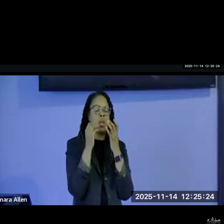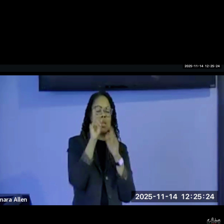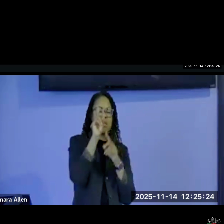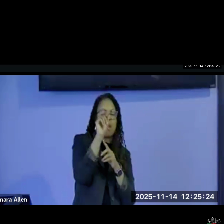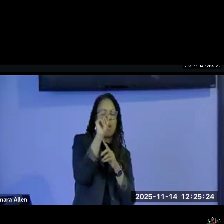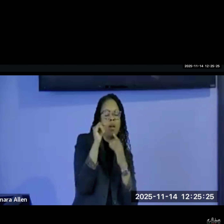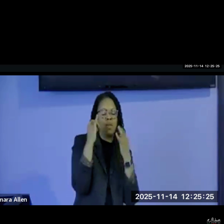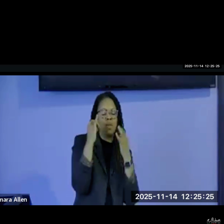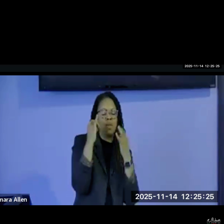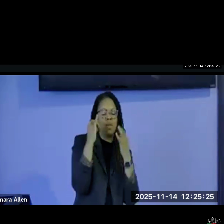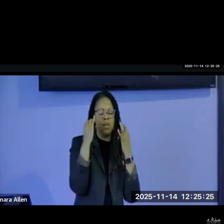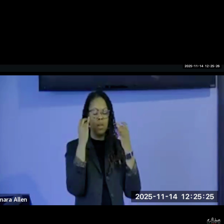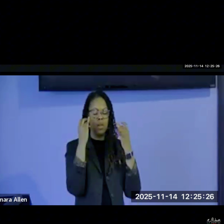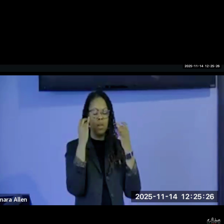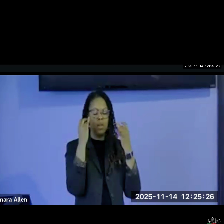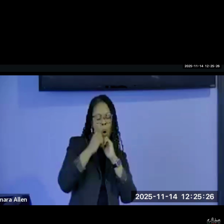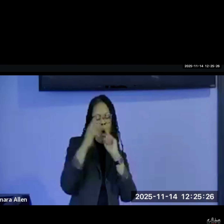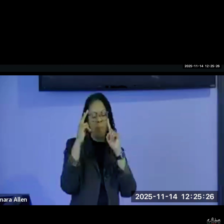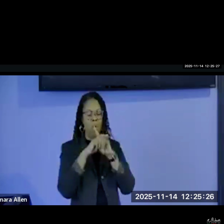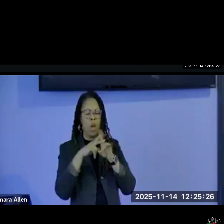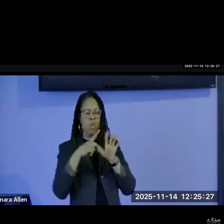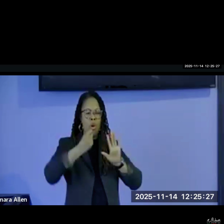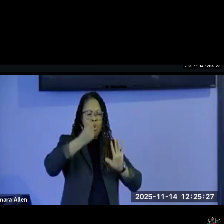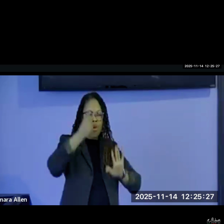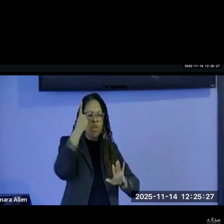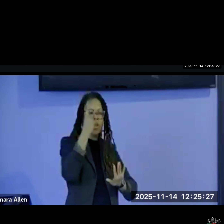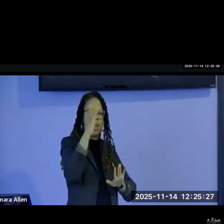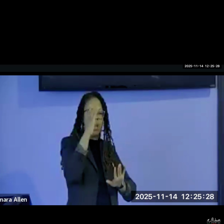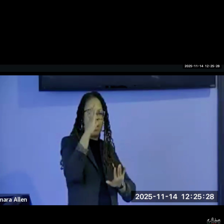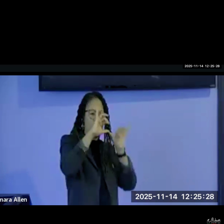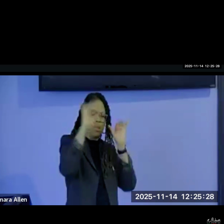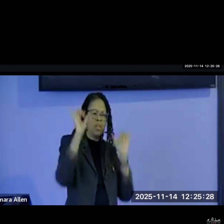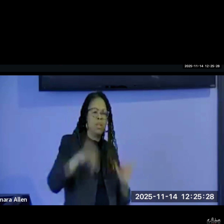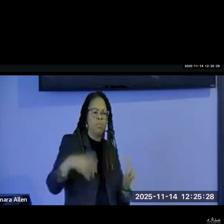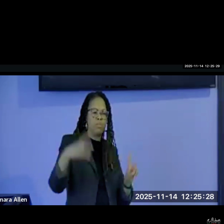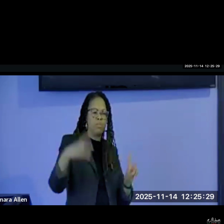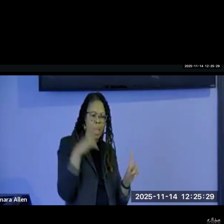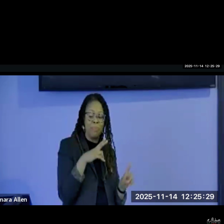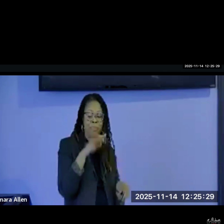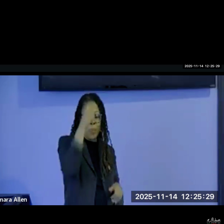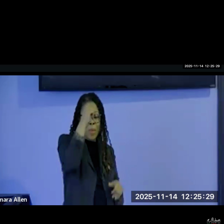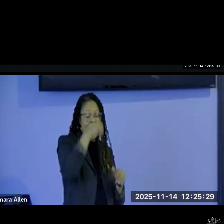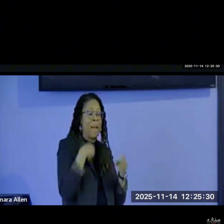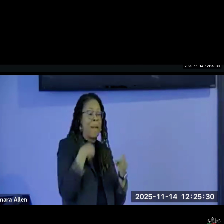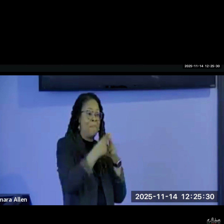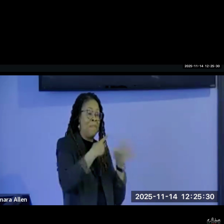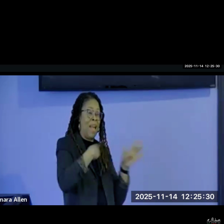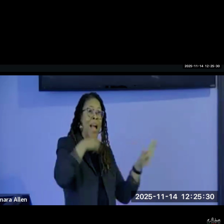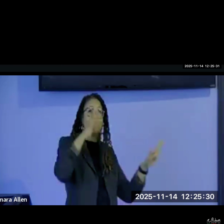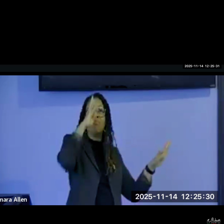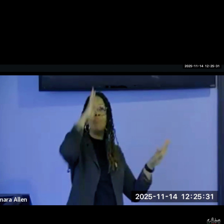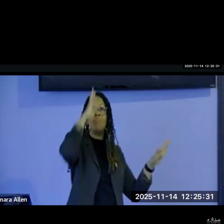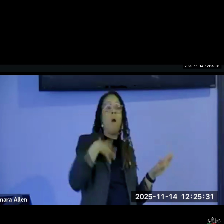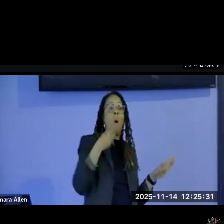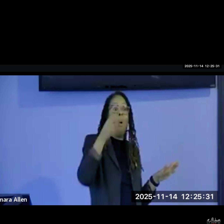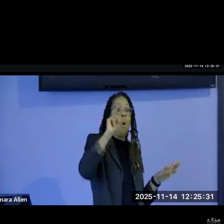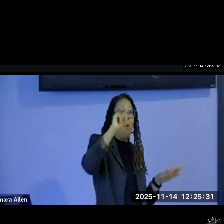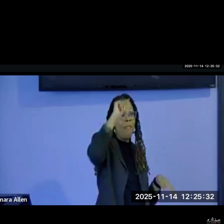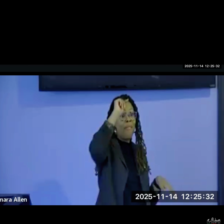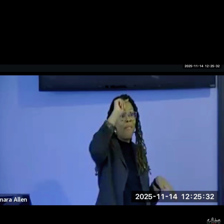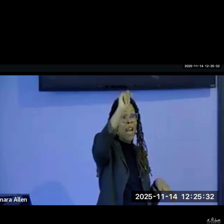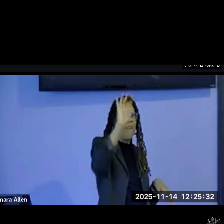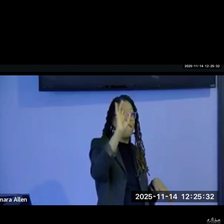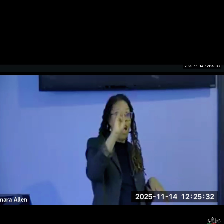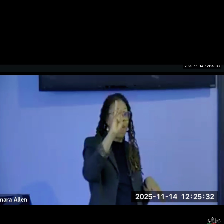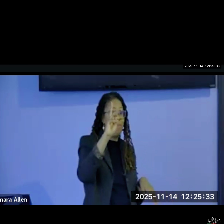But as I really took a close analysis on their stories and tried to really apply that